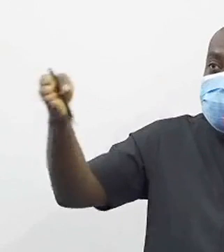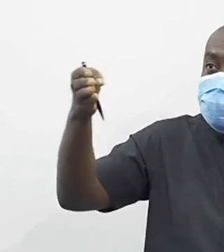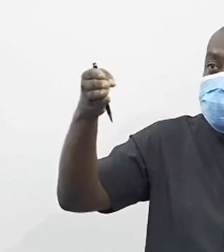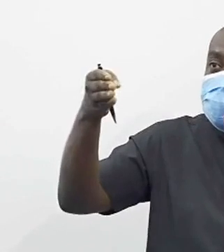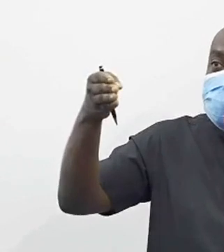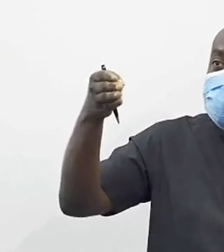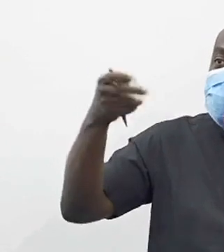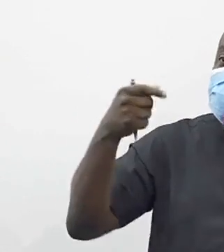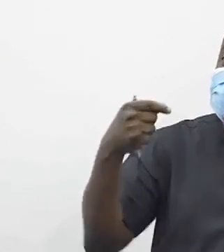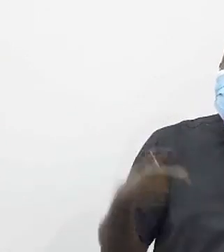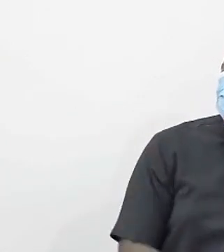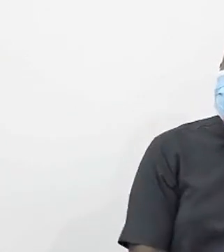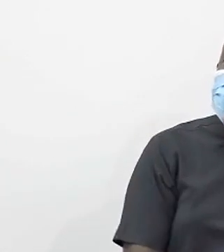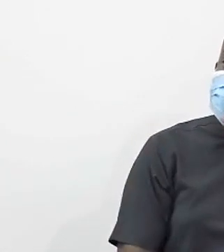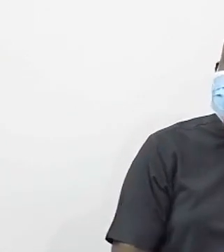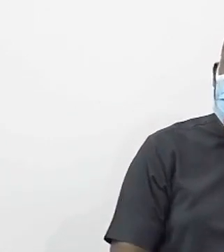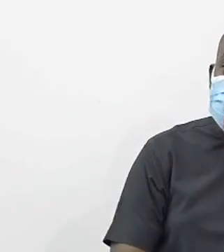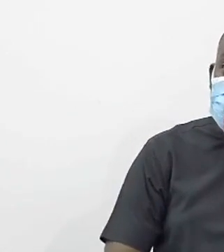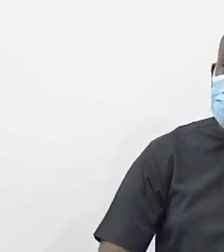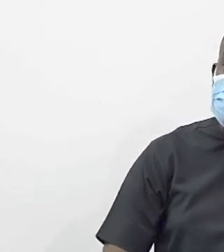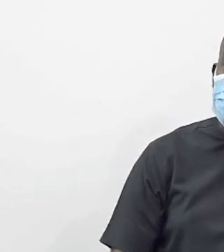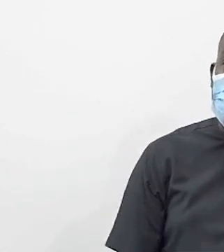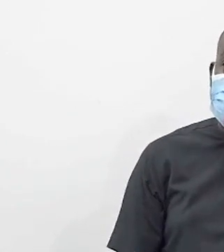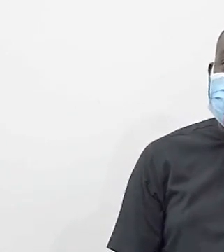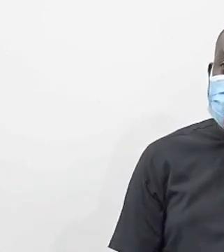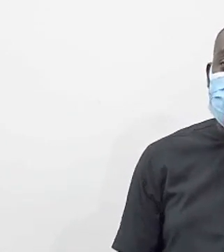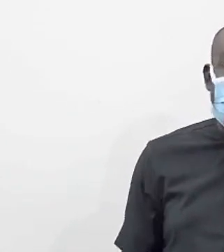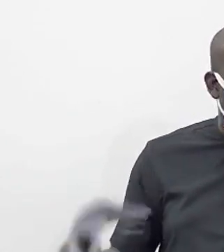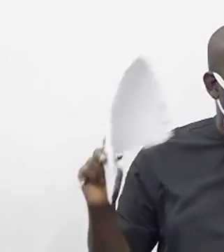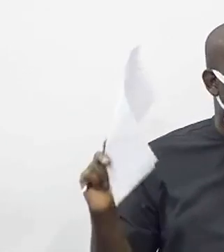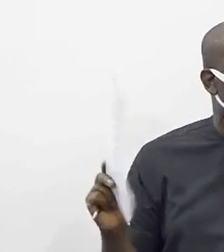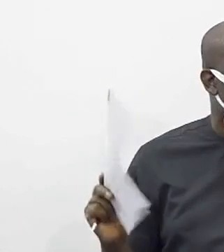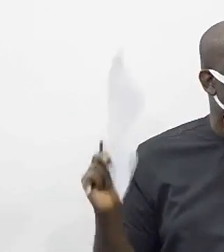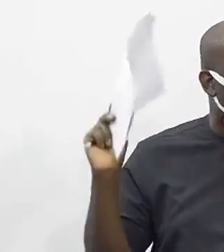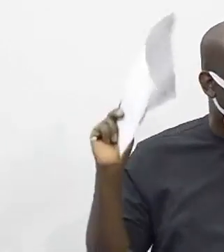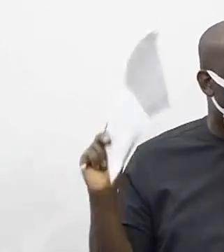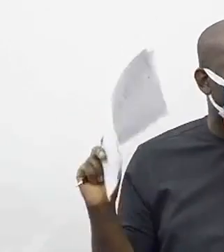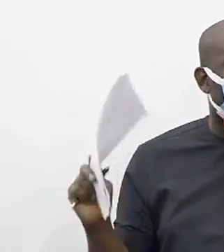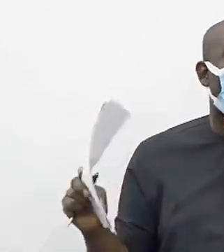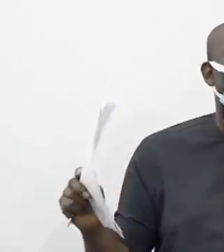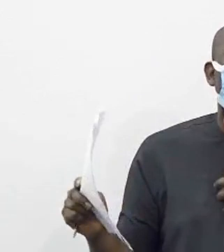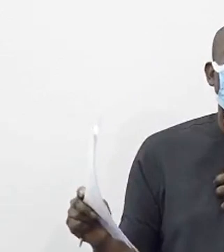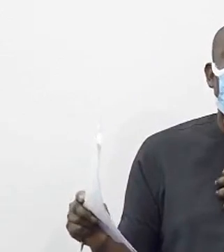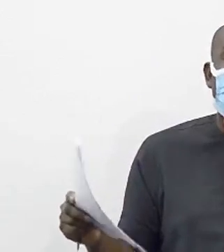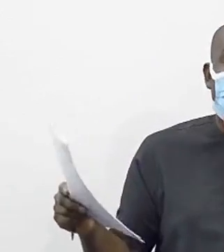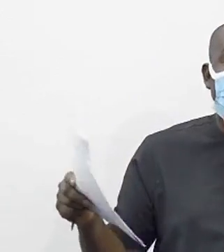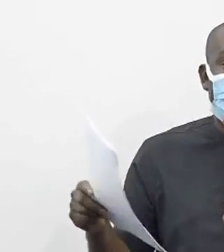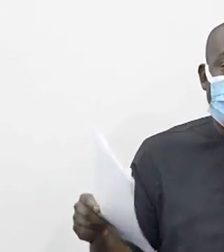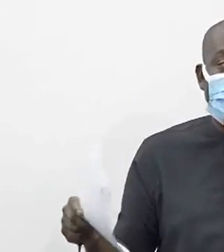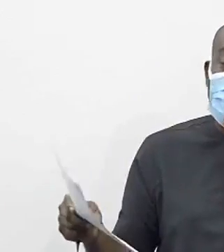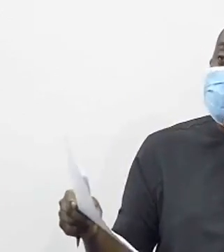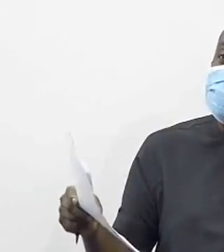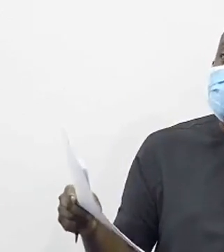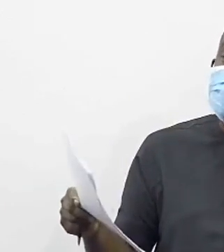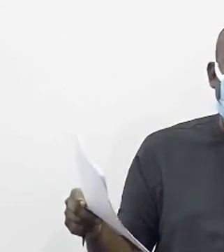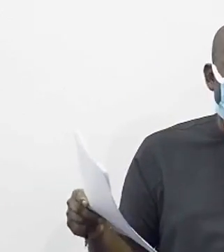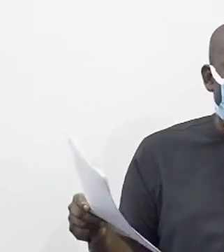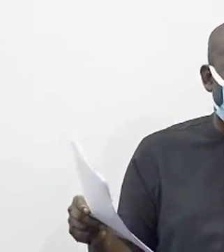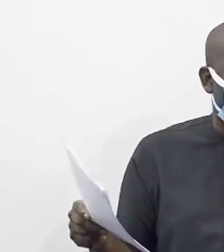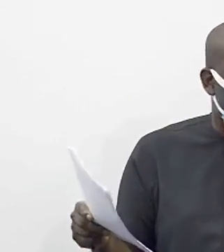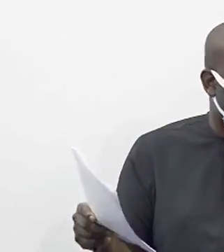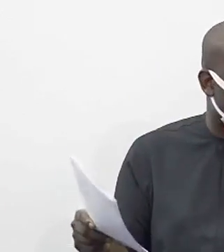human beings. It's not about the samples or the tests. Please explain that so that we all get it. Because I was even going to discount